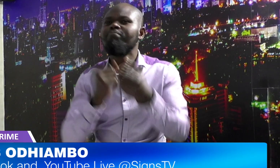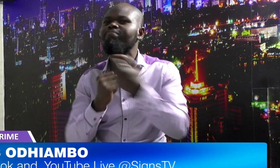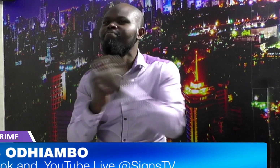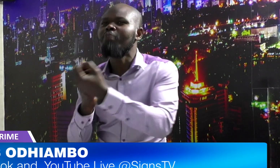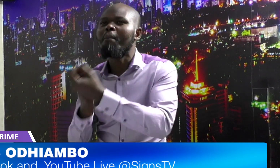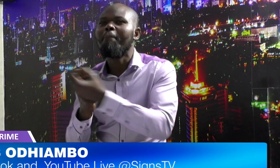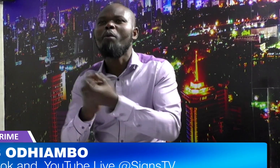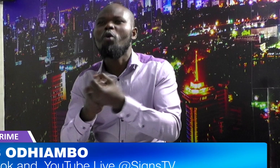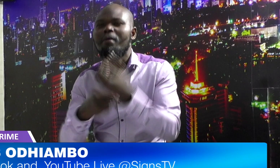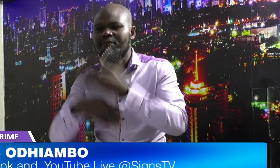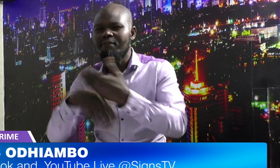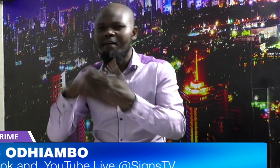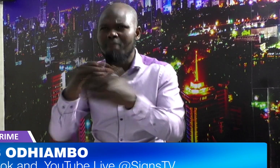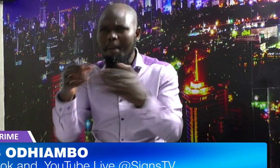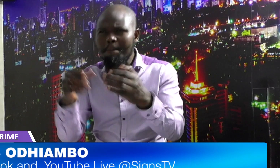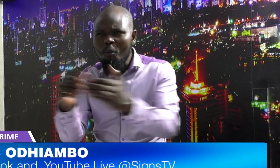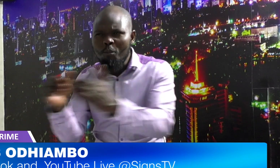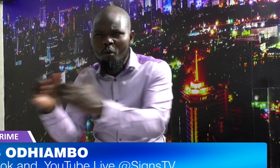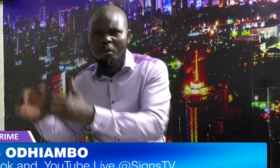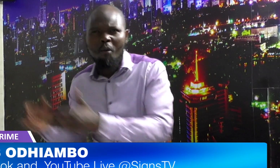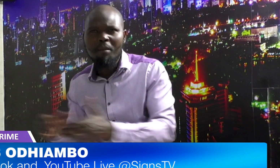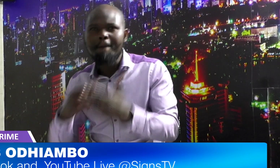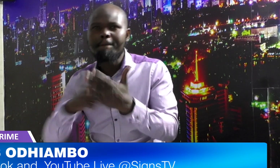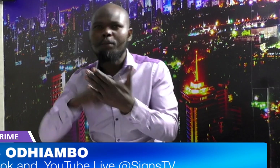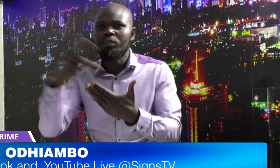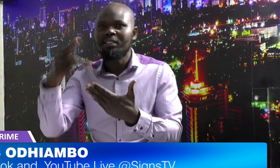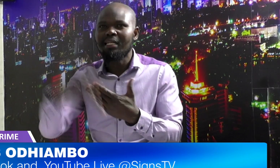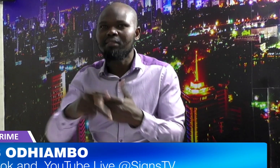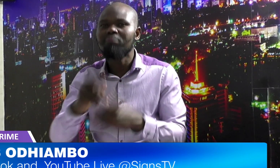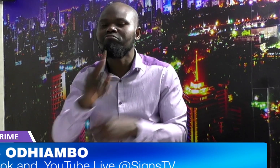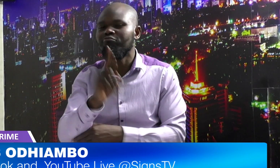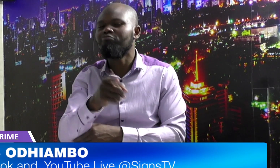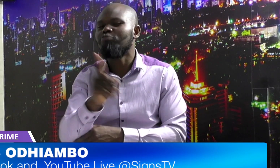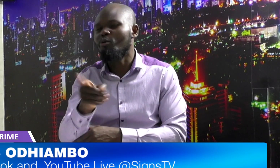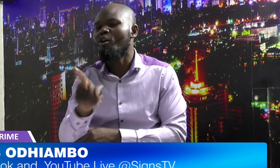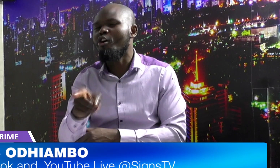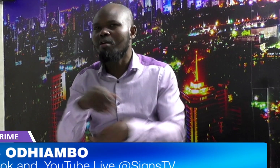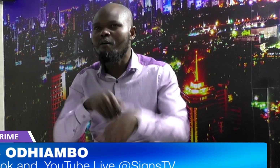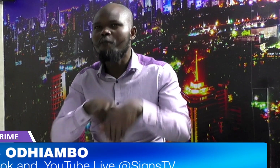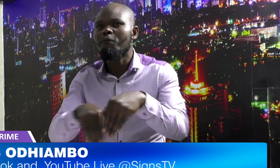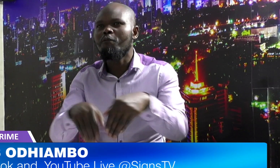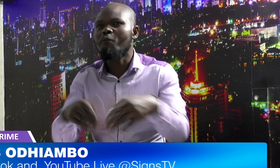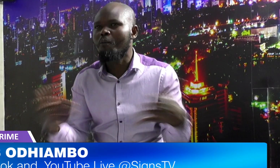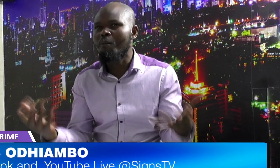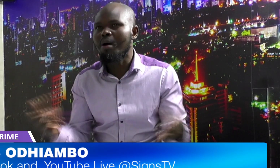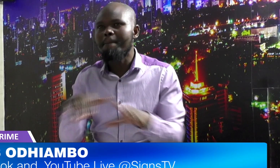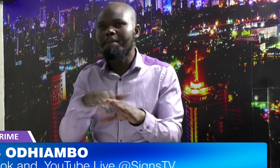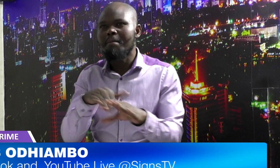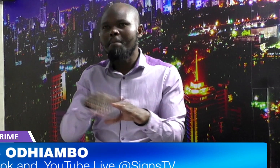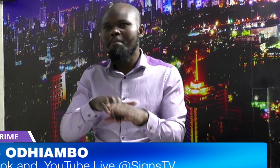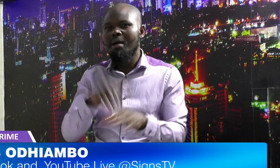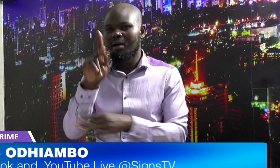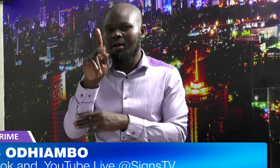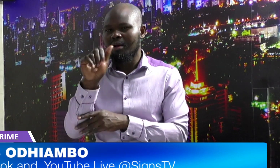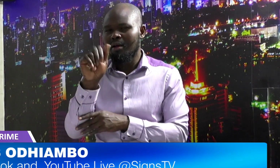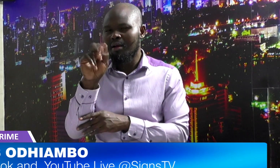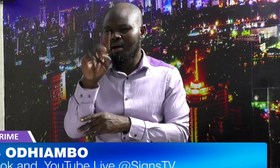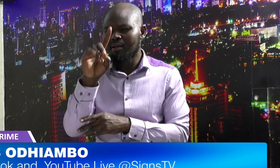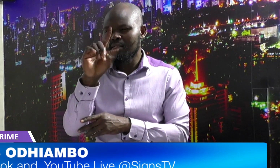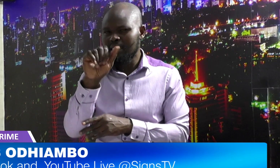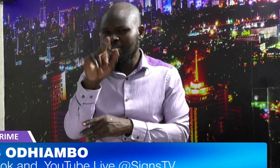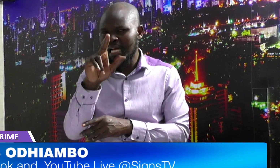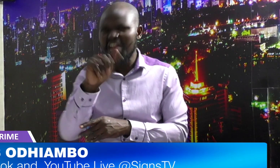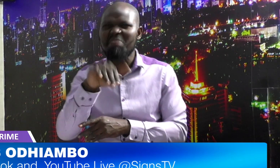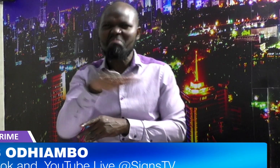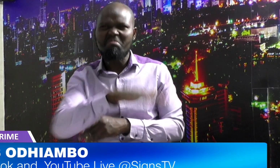various development projects. This warning follows reports of members of the Kandara Residents